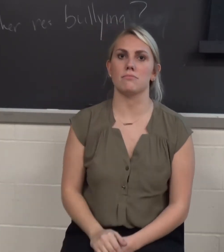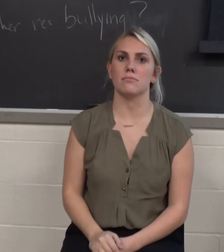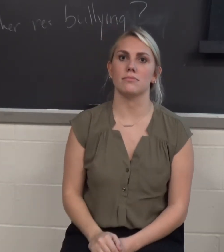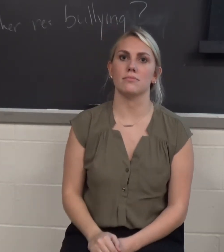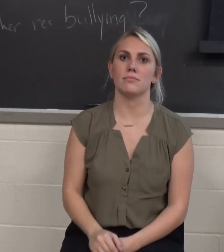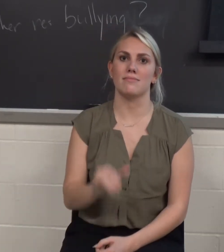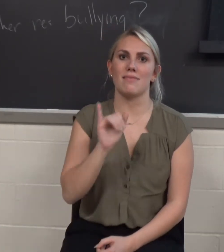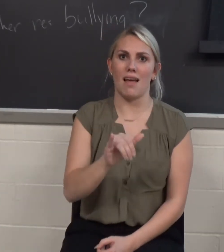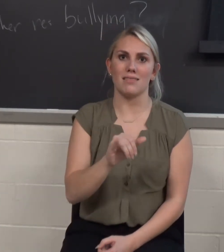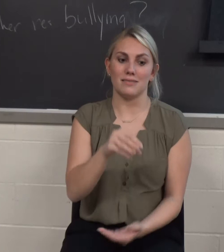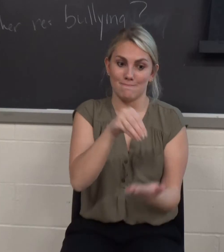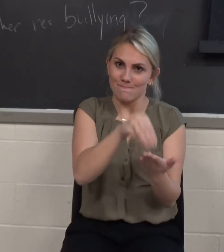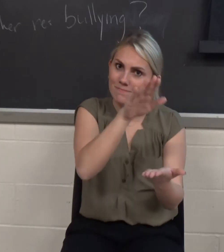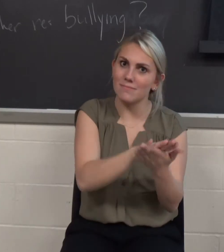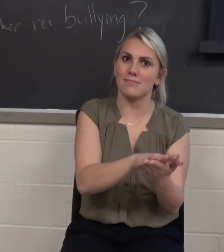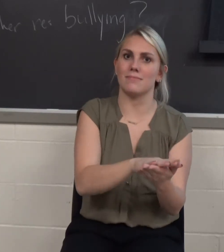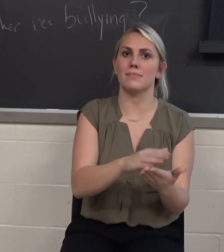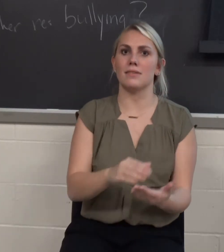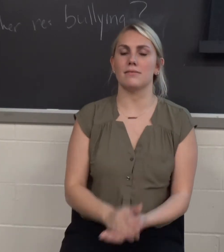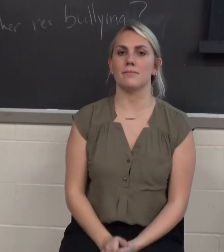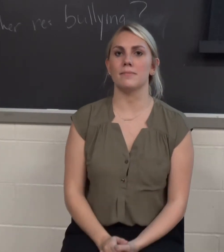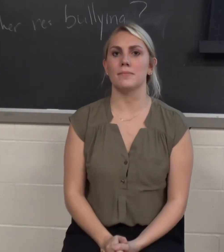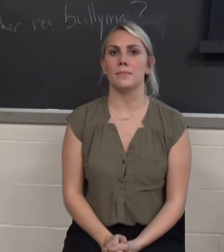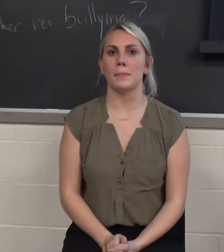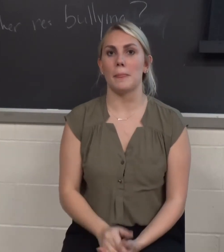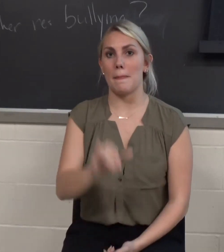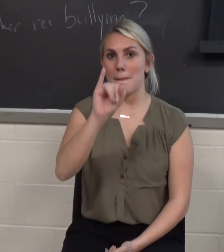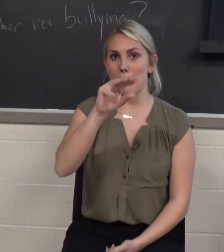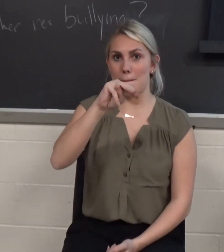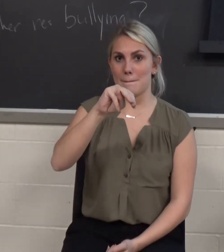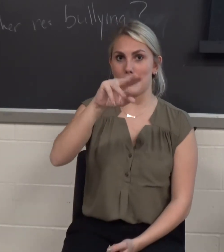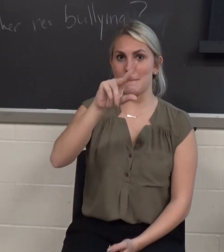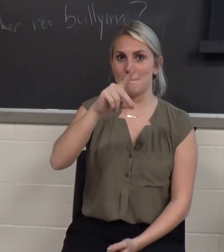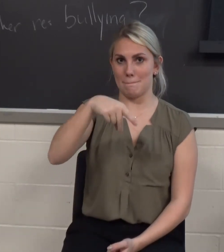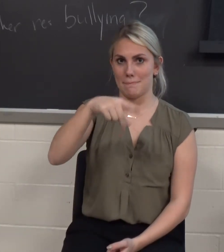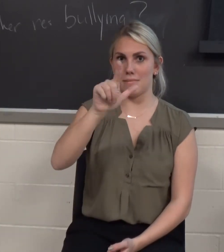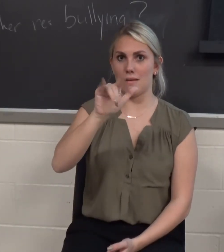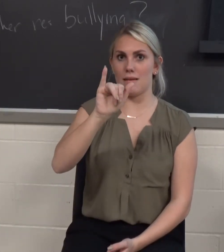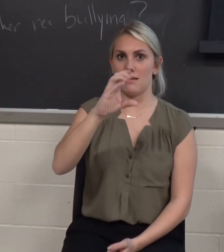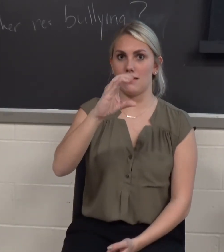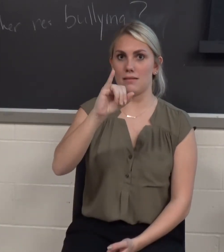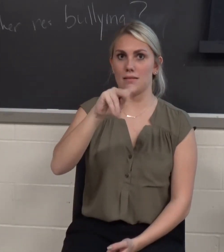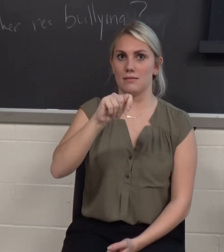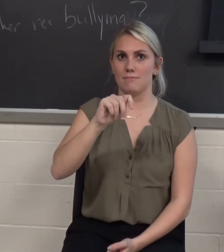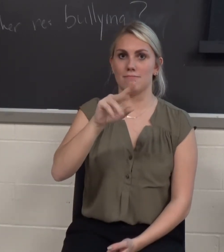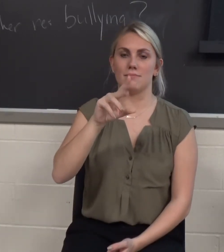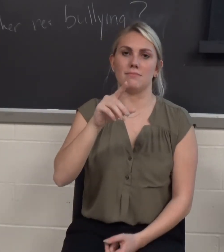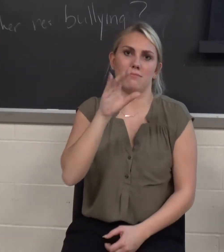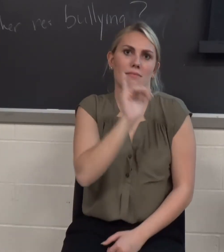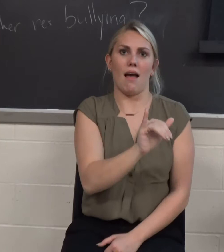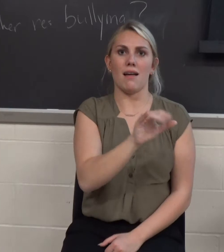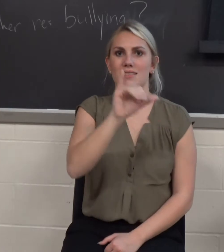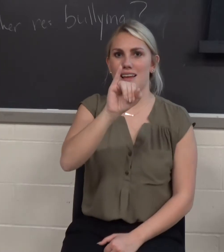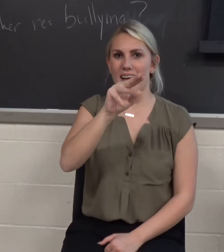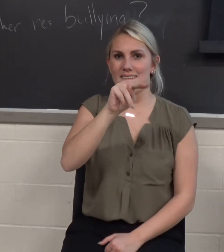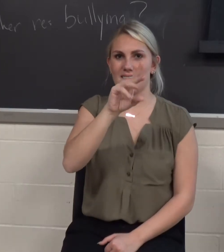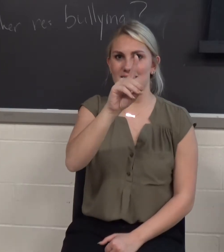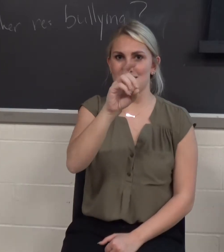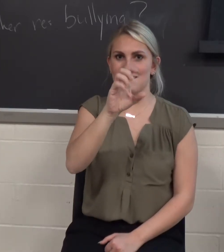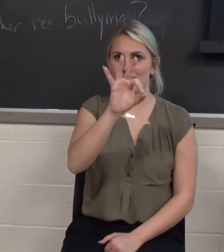theme. An implicit theme is inferred. You have to come up with it. So at the end of